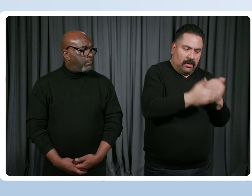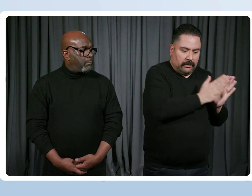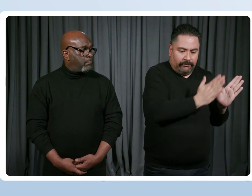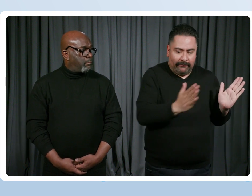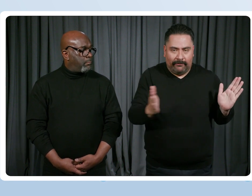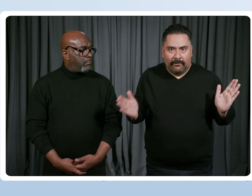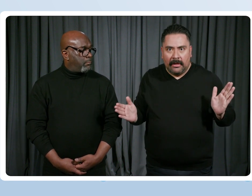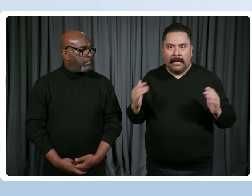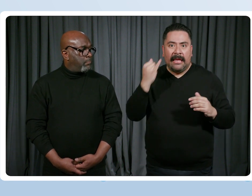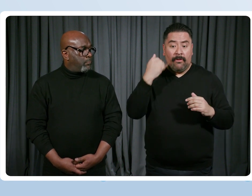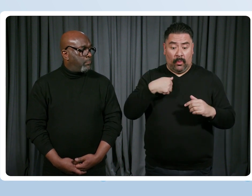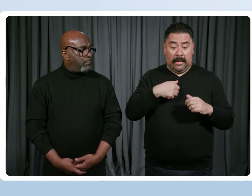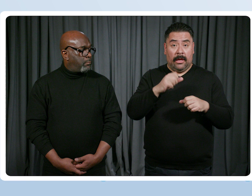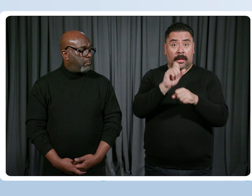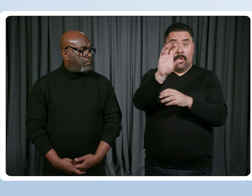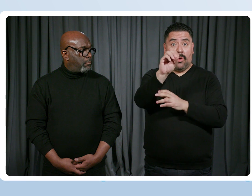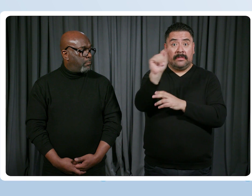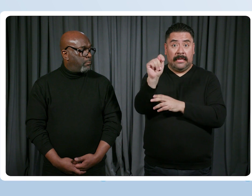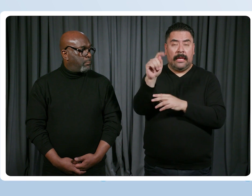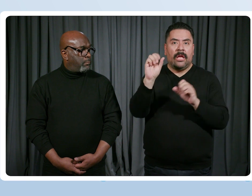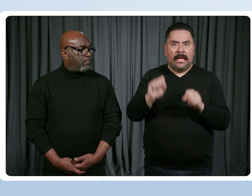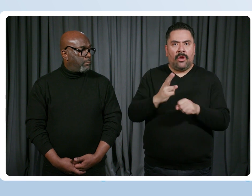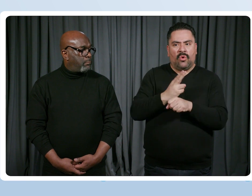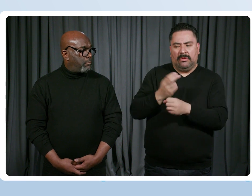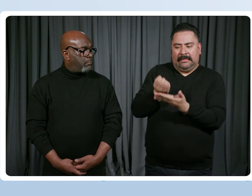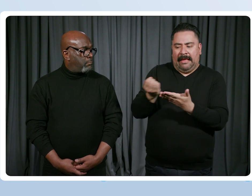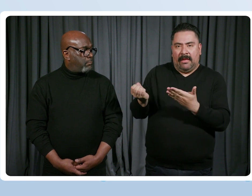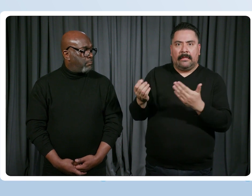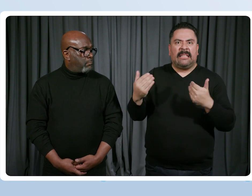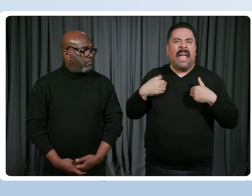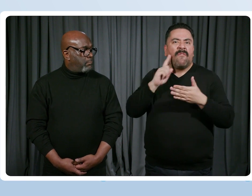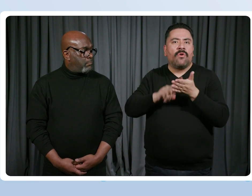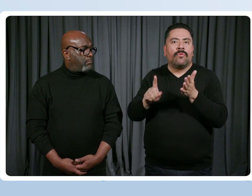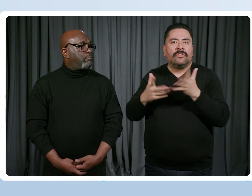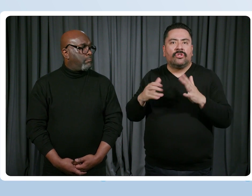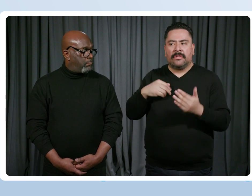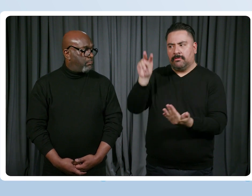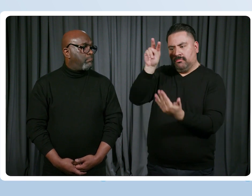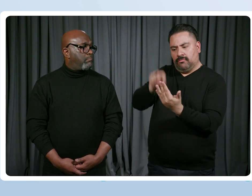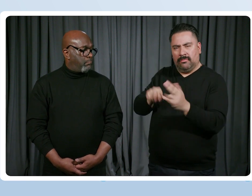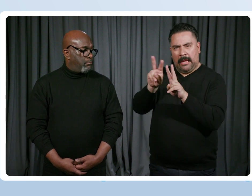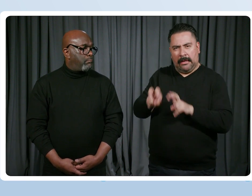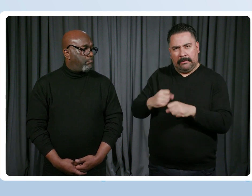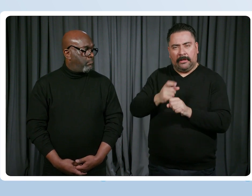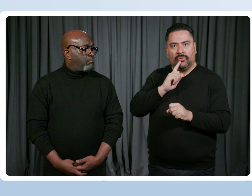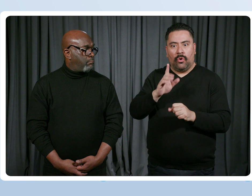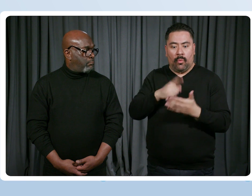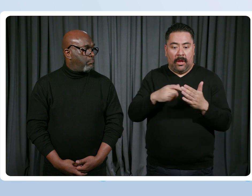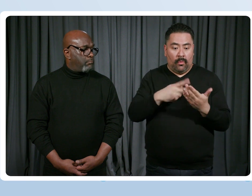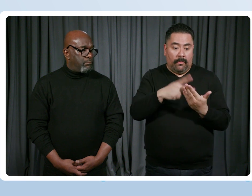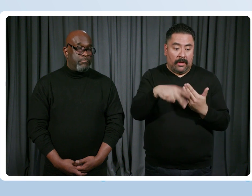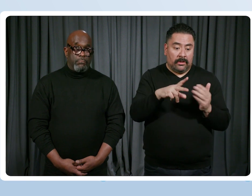about doing a certain intervention, we can go to the evidence, which often includes research, and look at that and make sure that what we're doing is